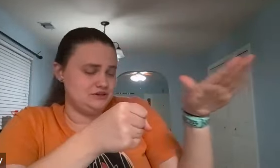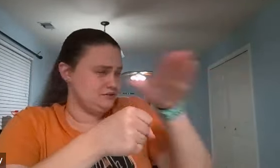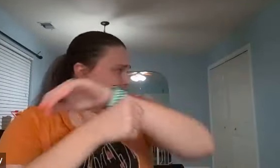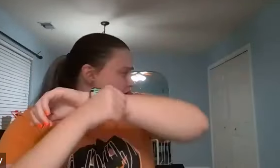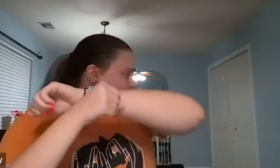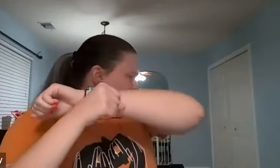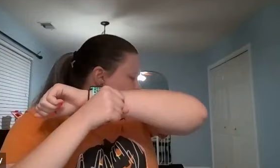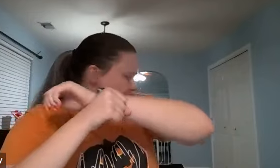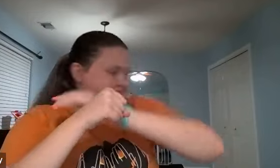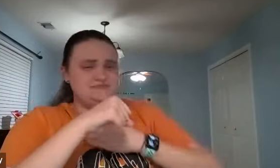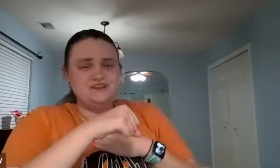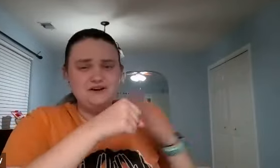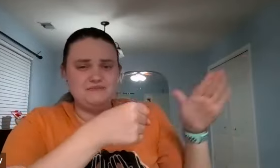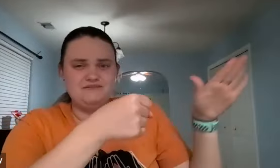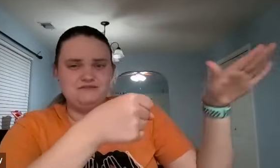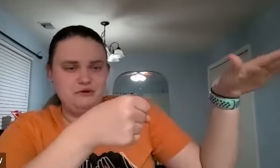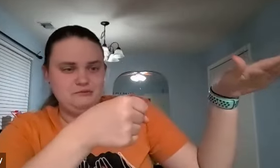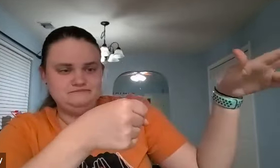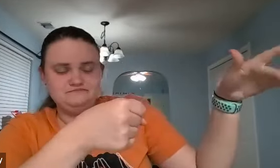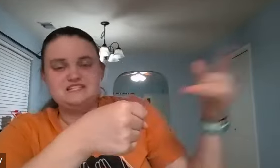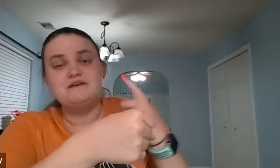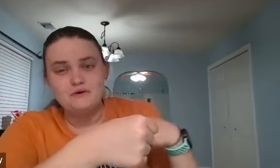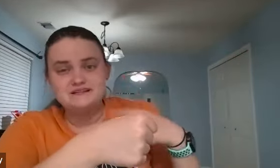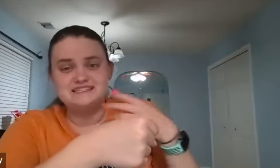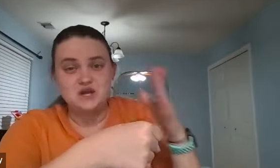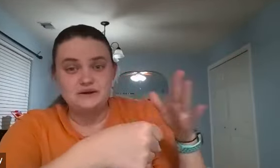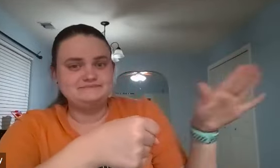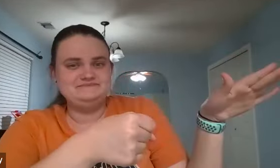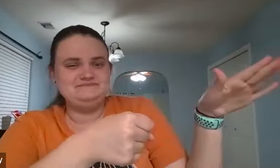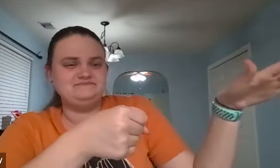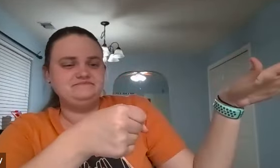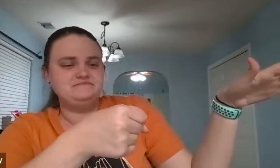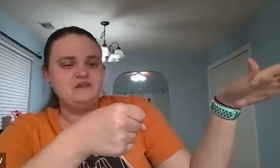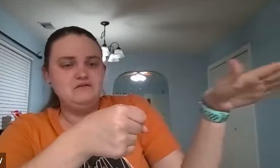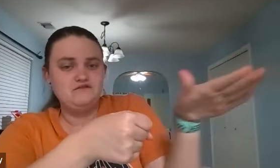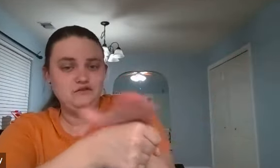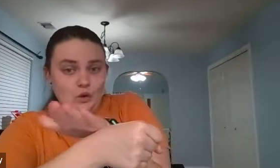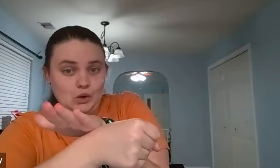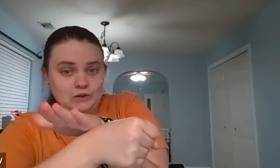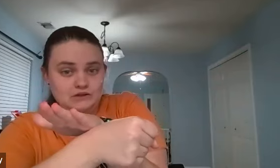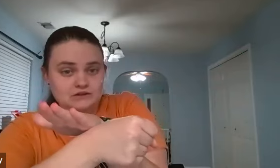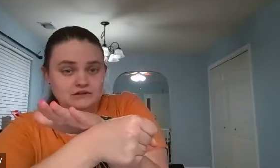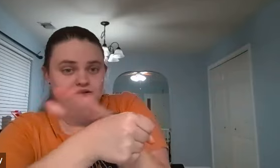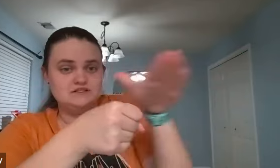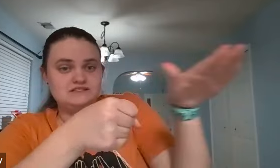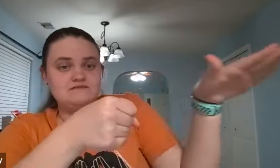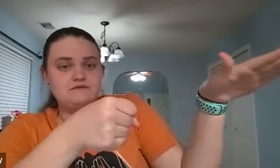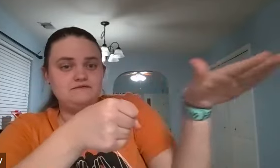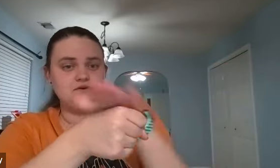do, I'm sorry, my throat. It's my voice. It's going. Full. So the sign for full. It's like you